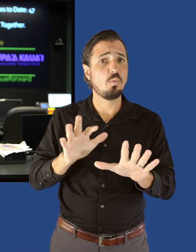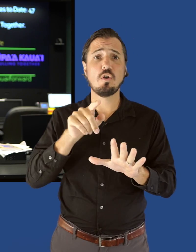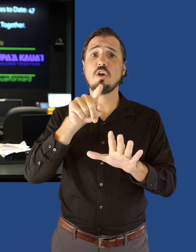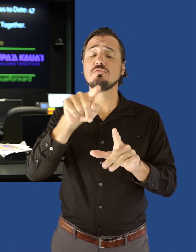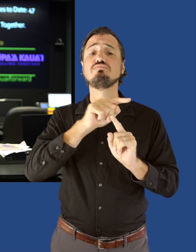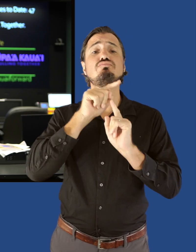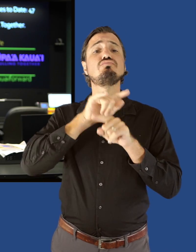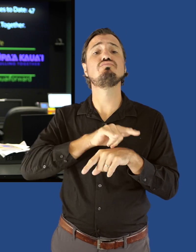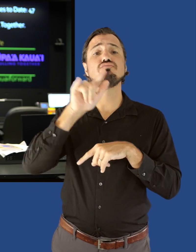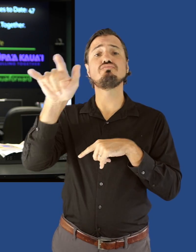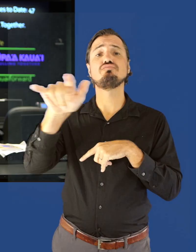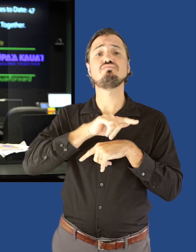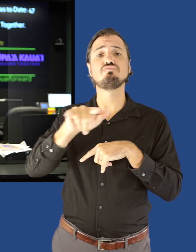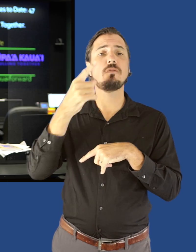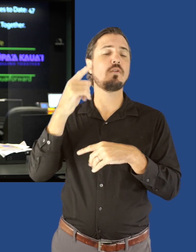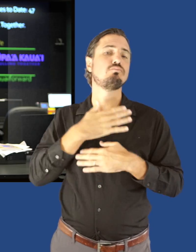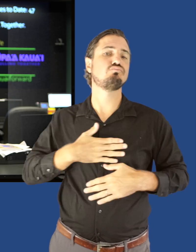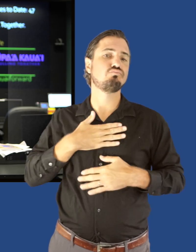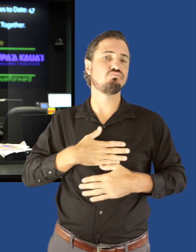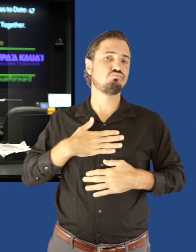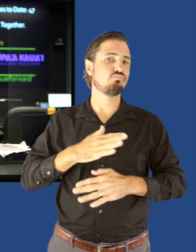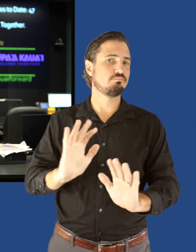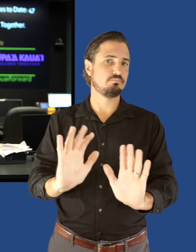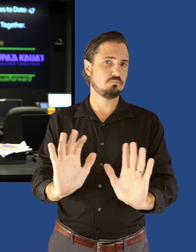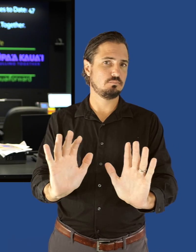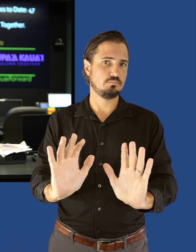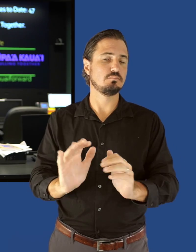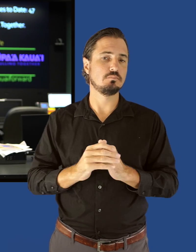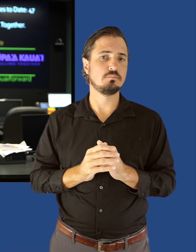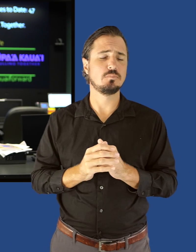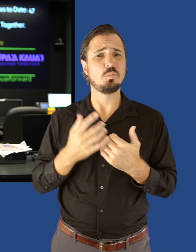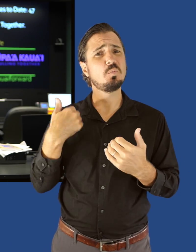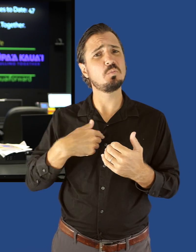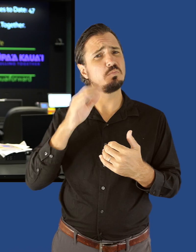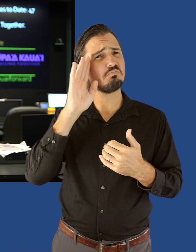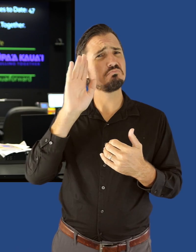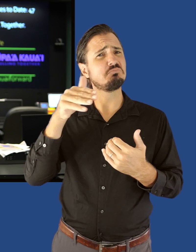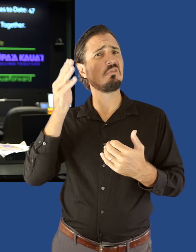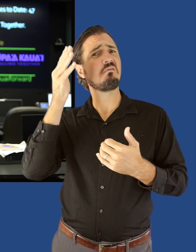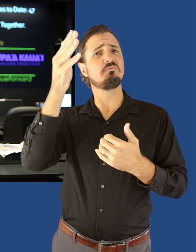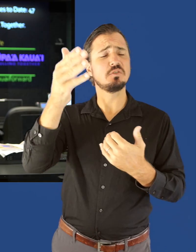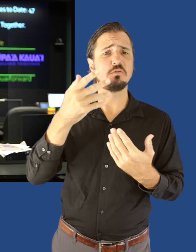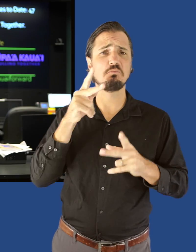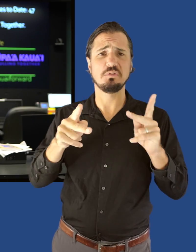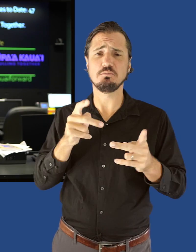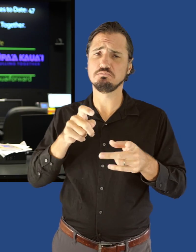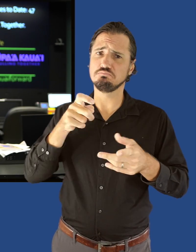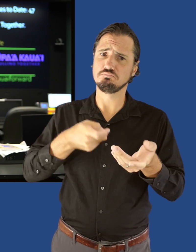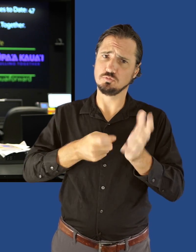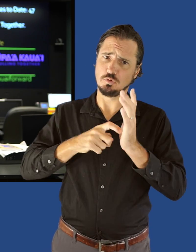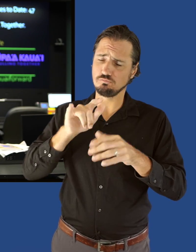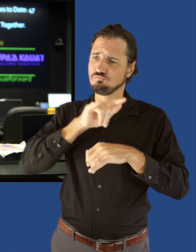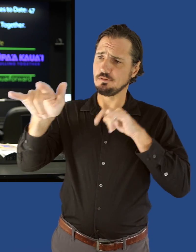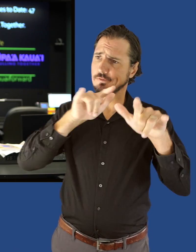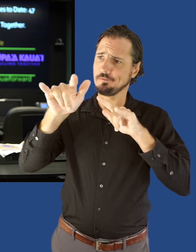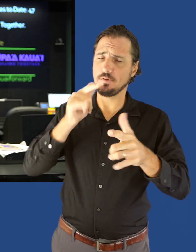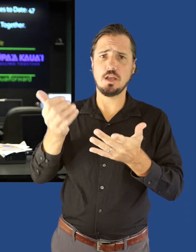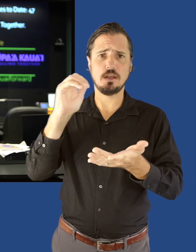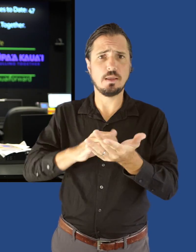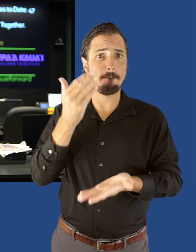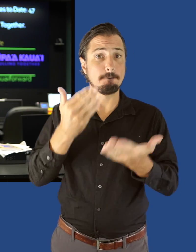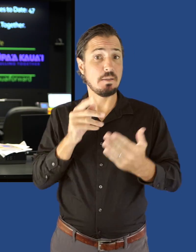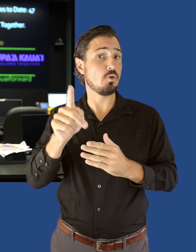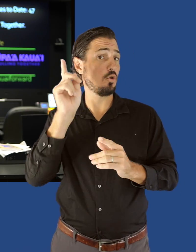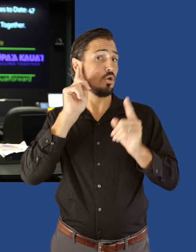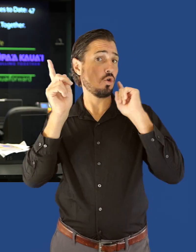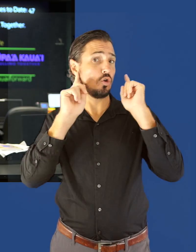refrain from leisurely travel for the time being. We do know that travel will have to resume one day, and some of you may be hearing officials